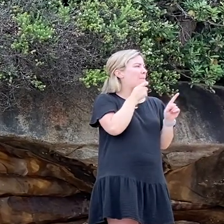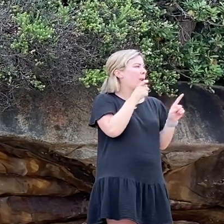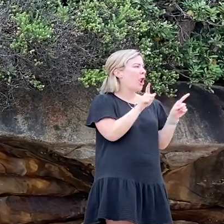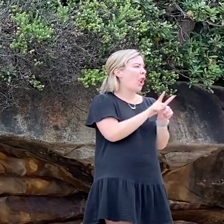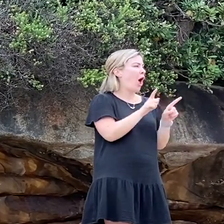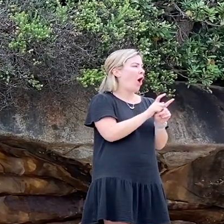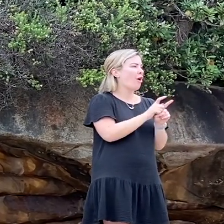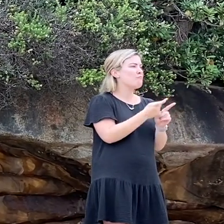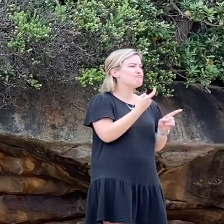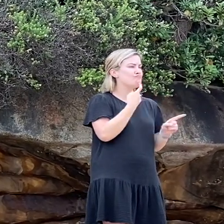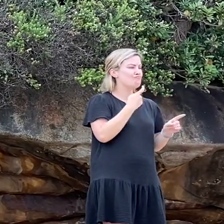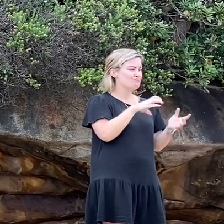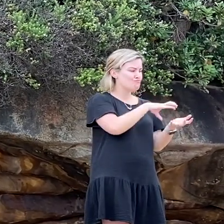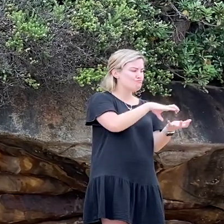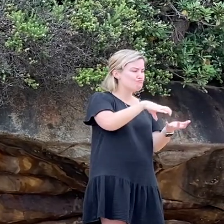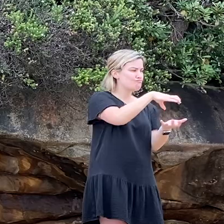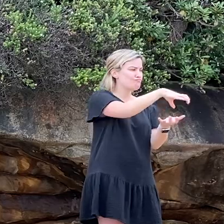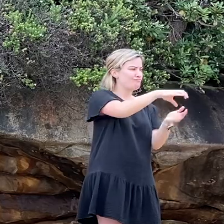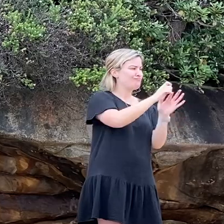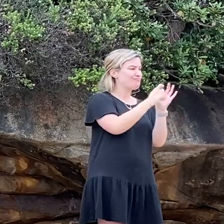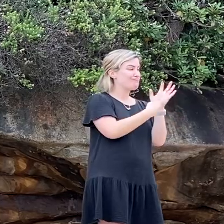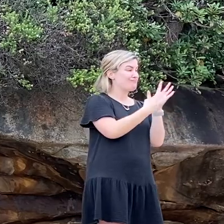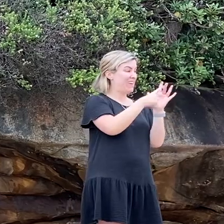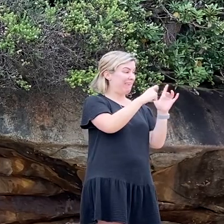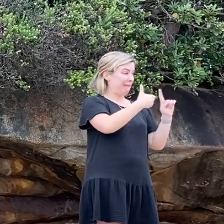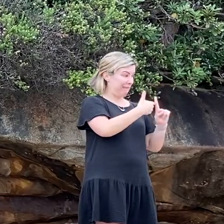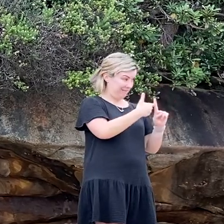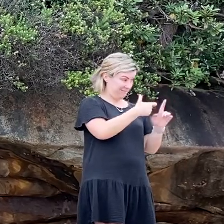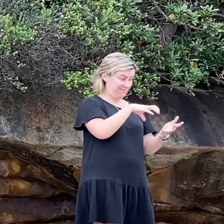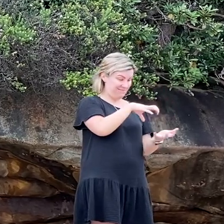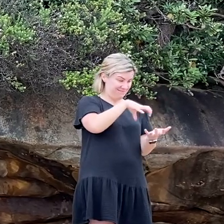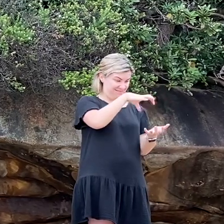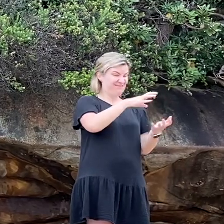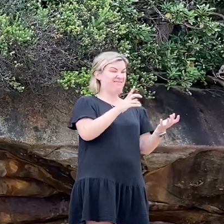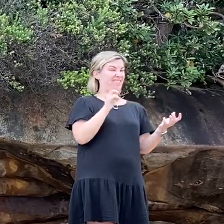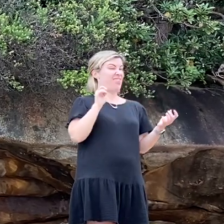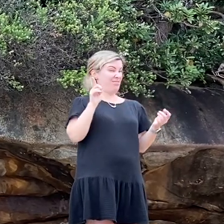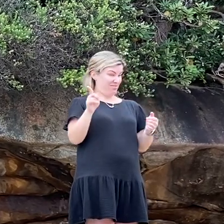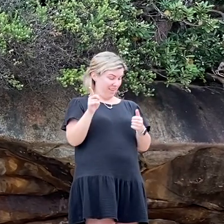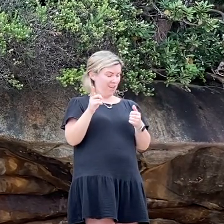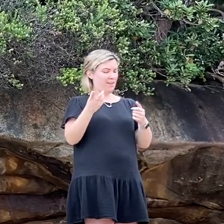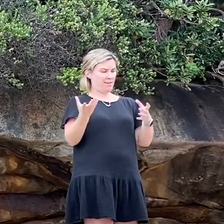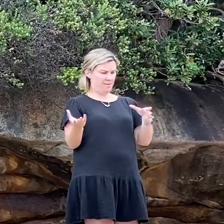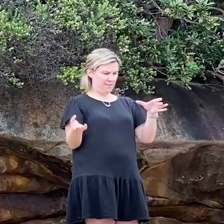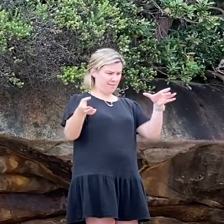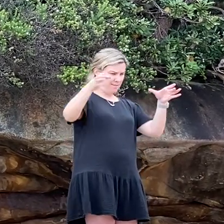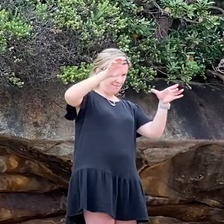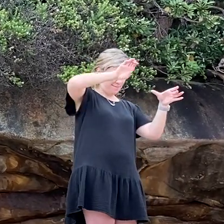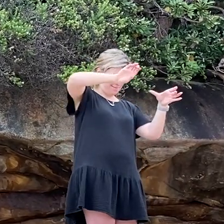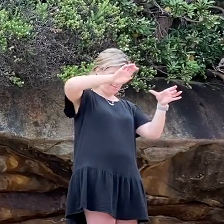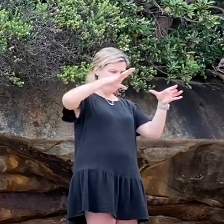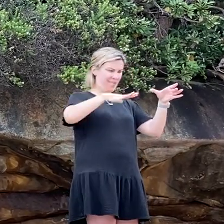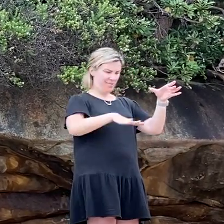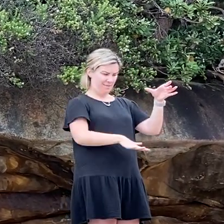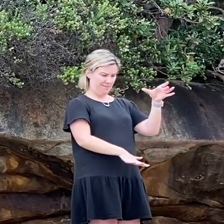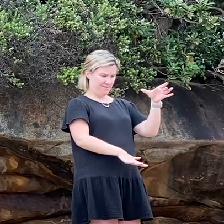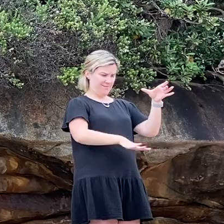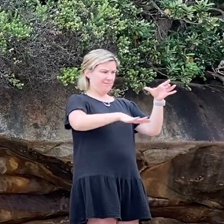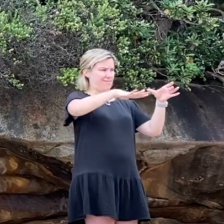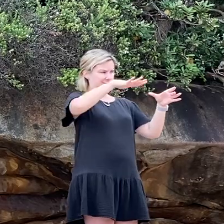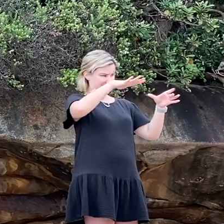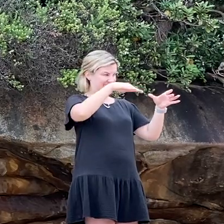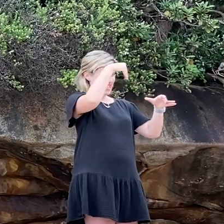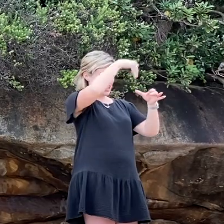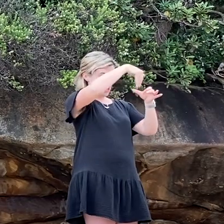wax, which is hollow, like a hollow leg, like that. They put a plaster brick substance